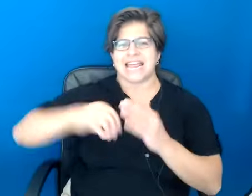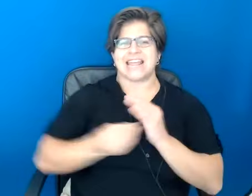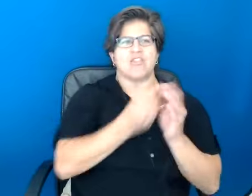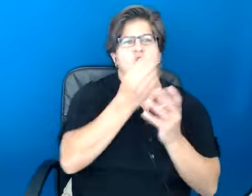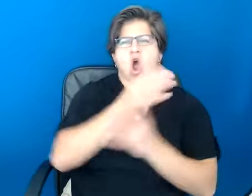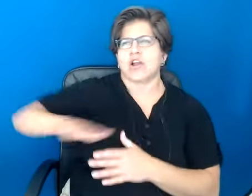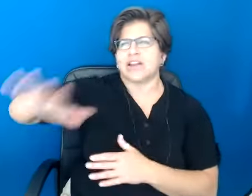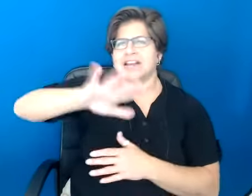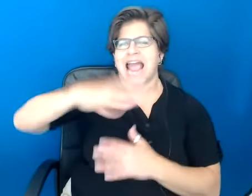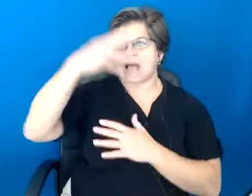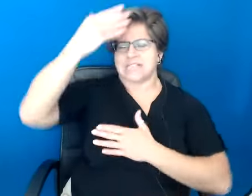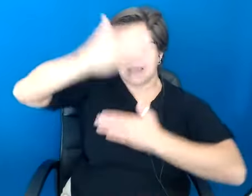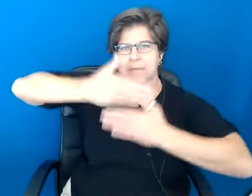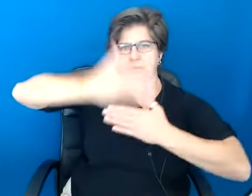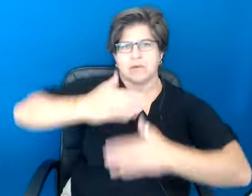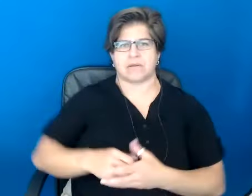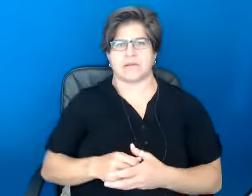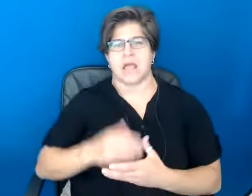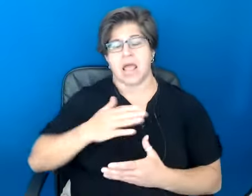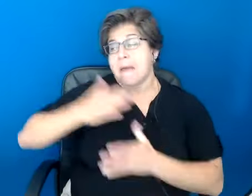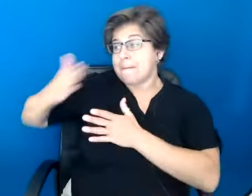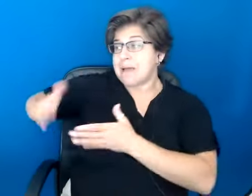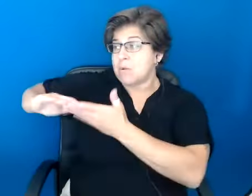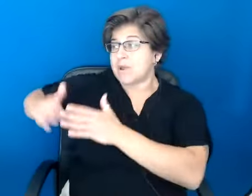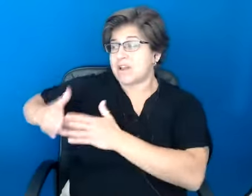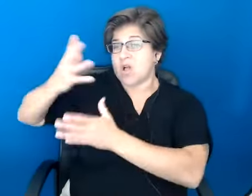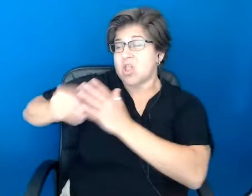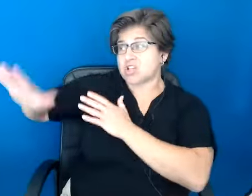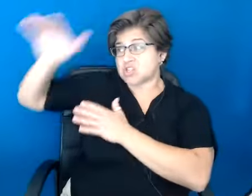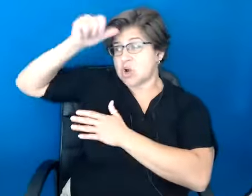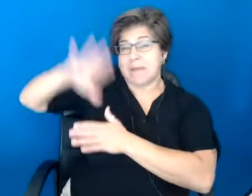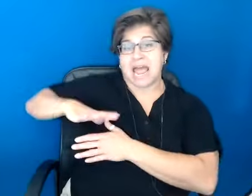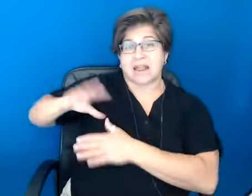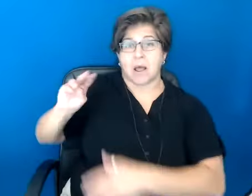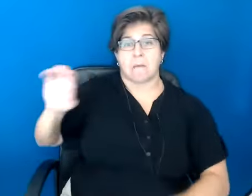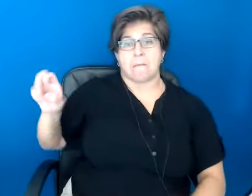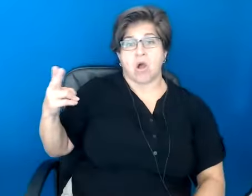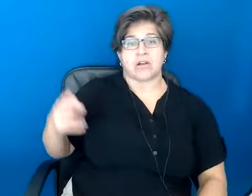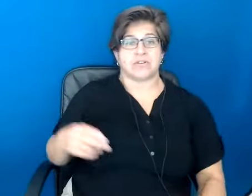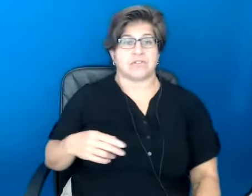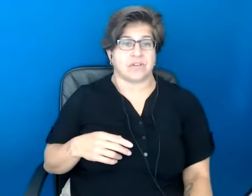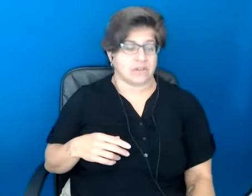there's been a robin sitting outside my window every single day that floats about the garden. And my poor wee